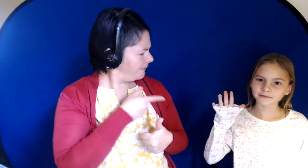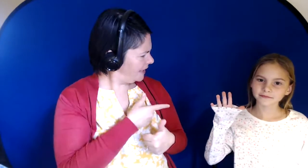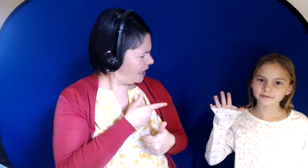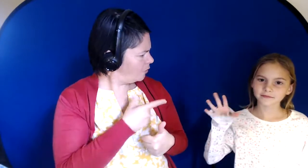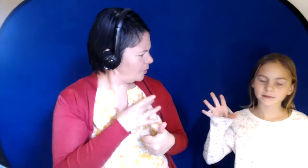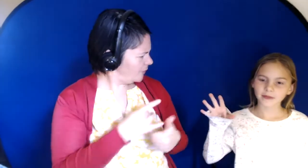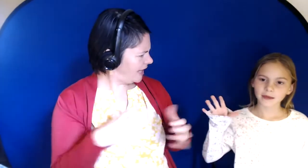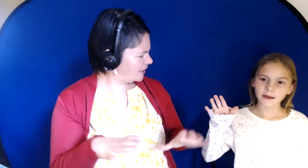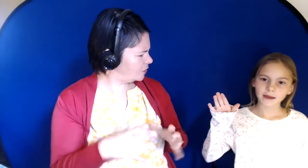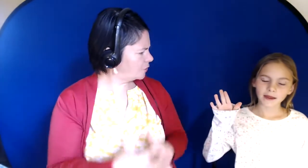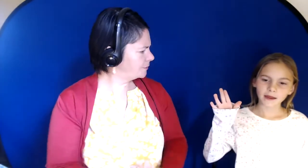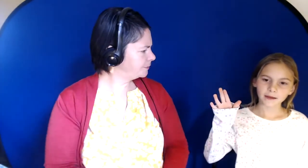Mila, what do we like to do?